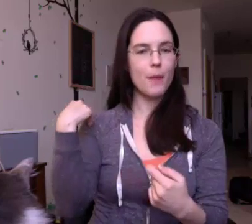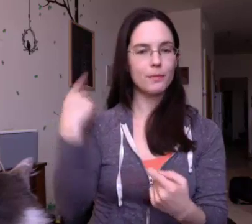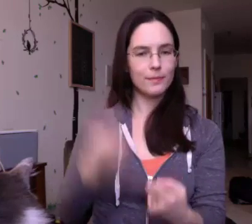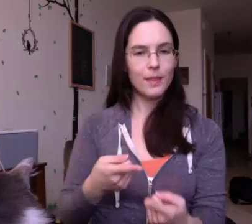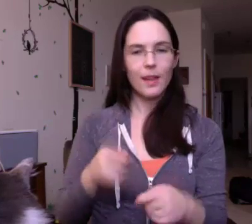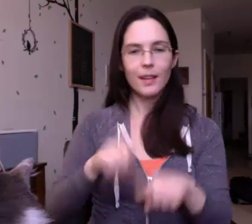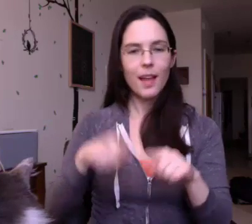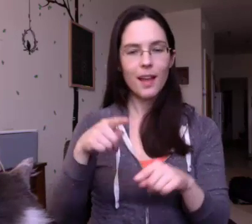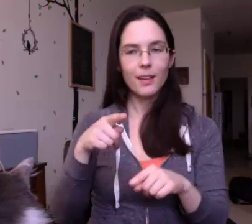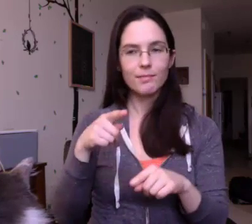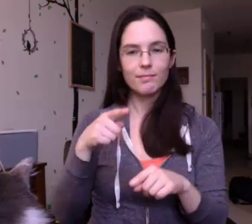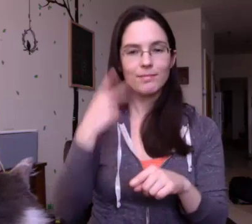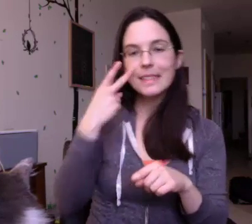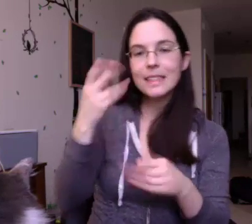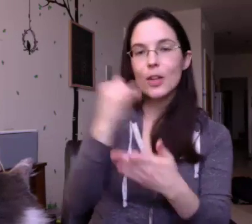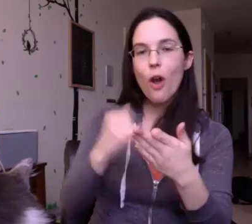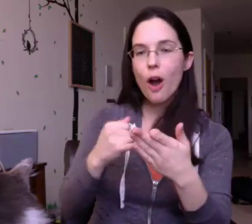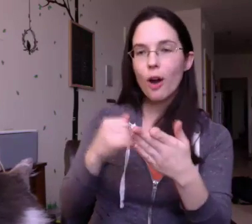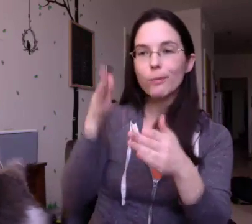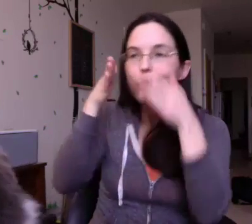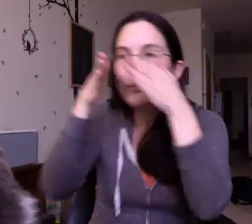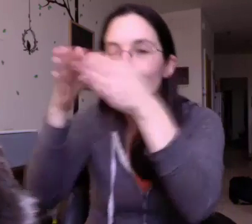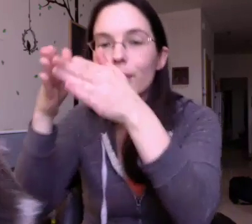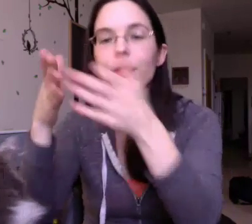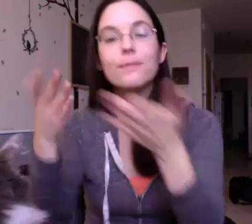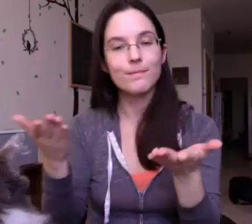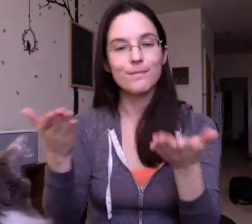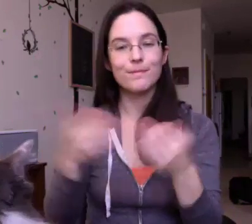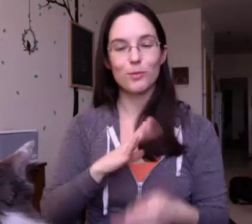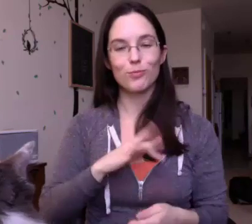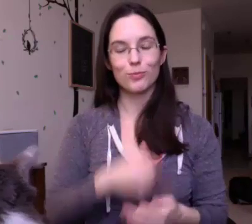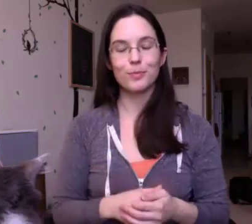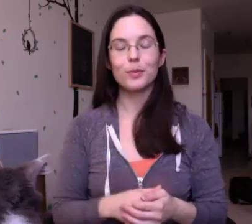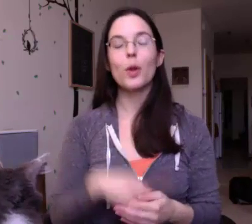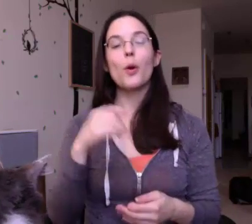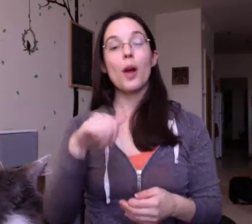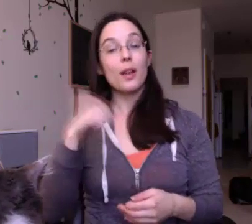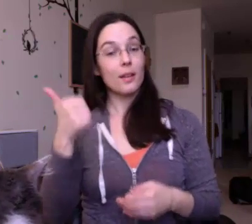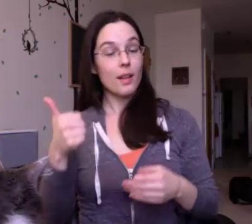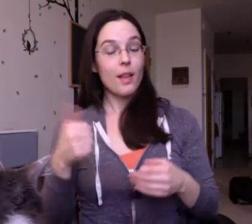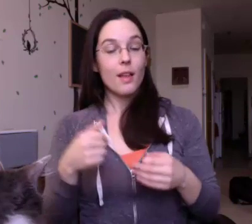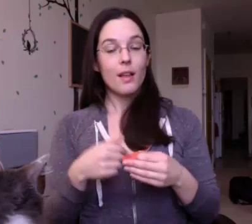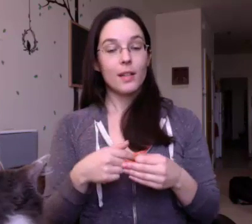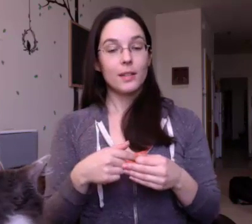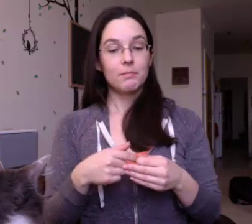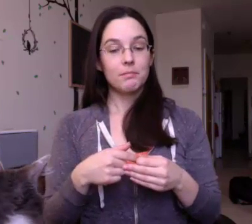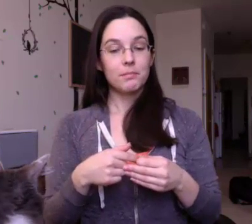stuff here, but I don't have time. This is the real cool part. It's called collections. Any one of you, anybody, doesn't matter if you're rich, if you're